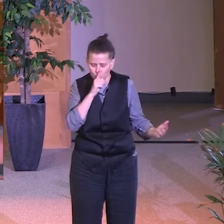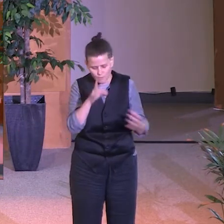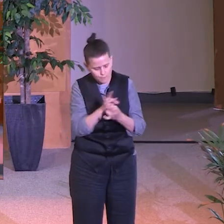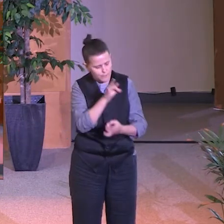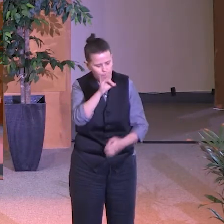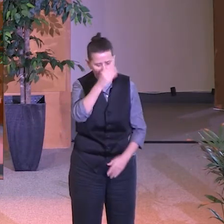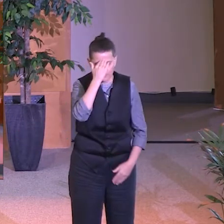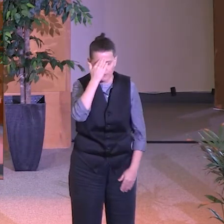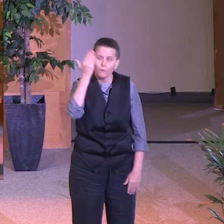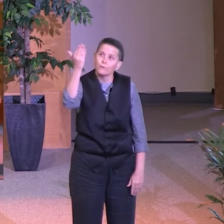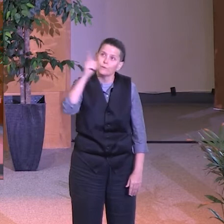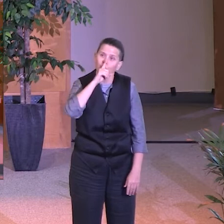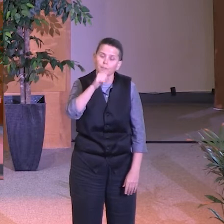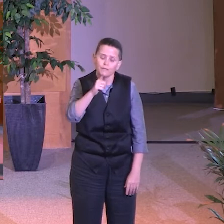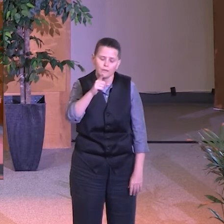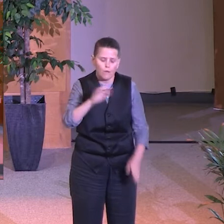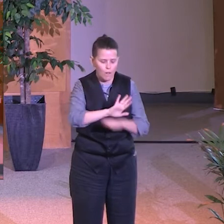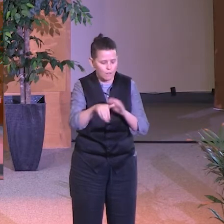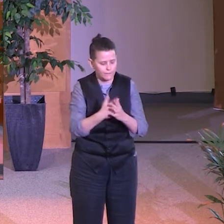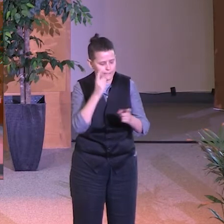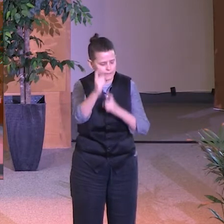real. And all of these gifts are